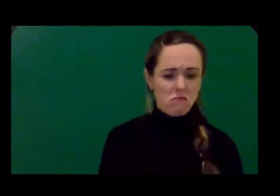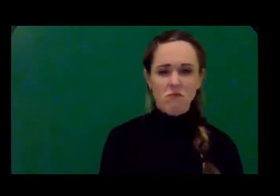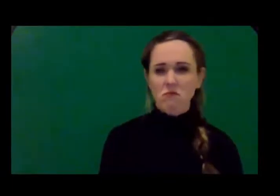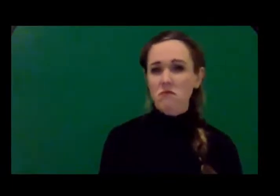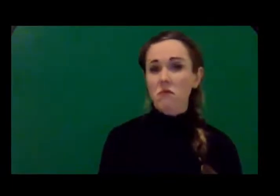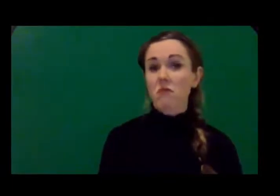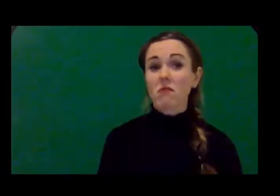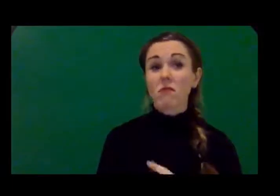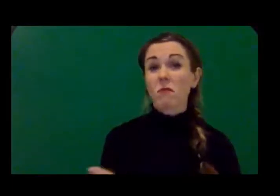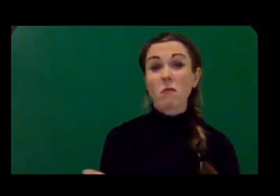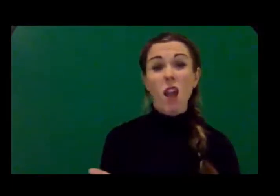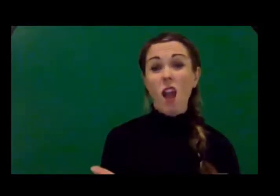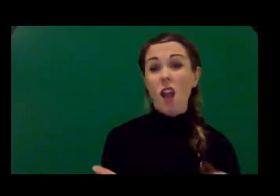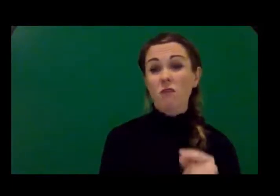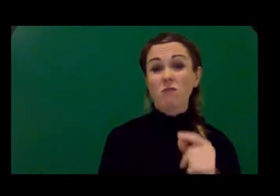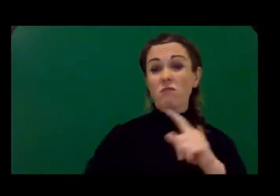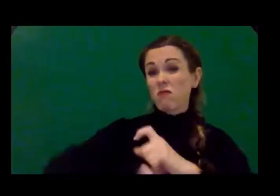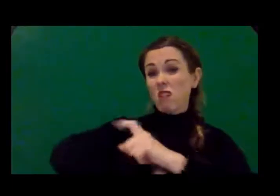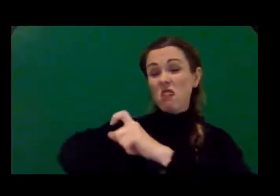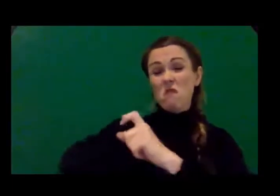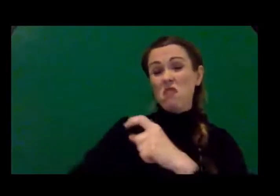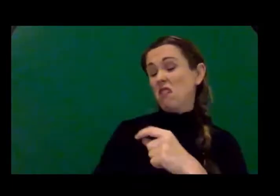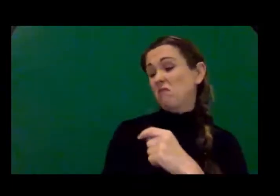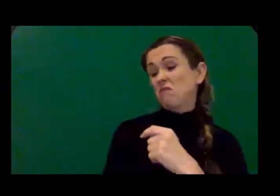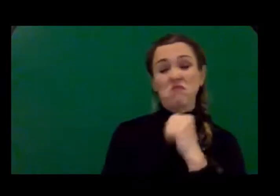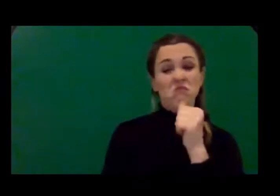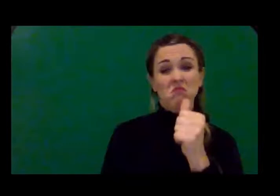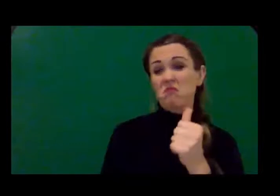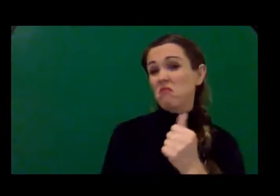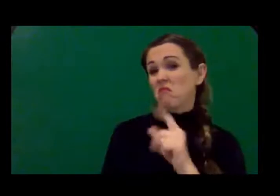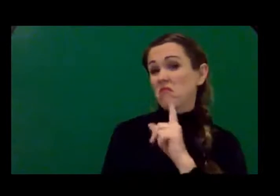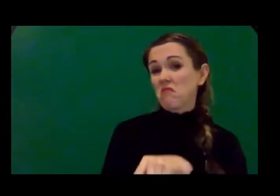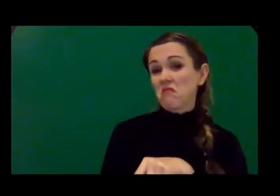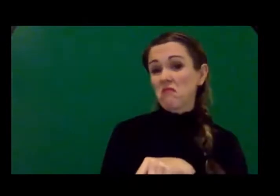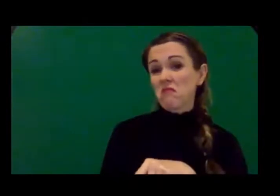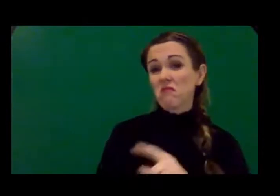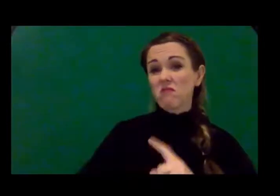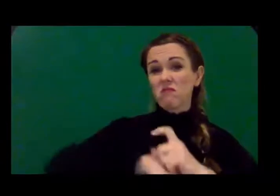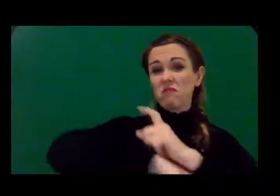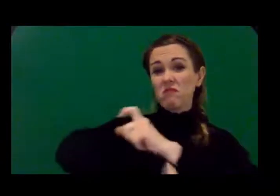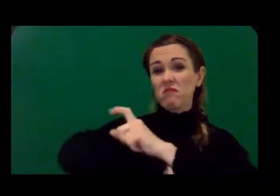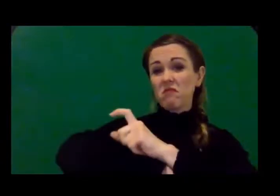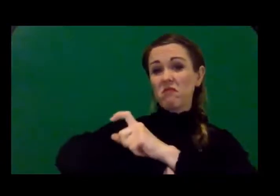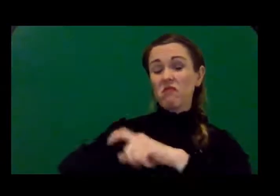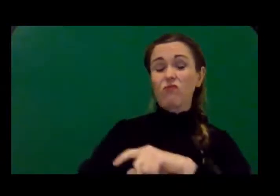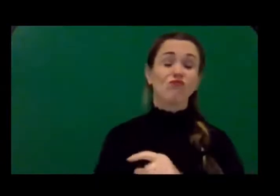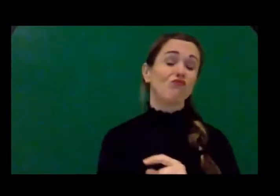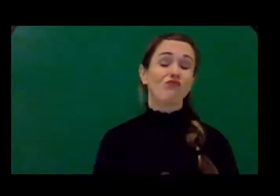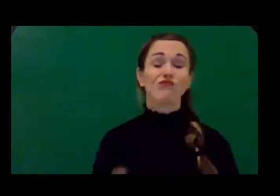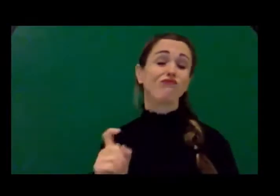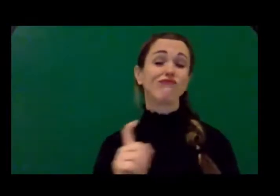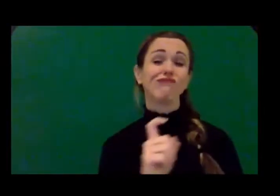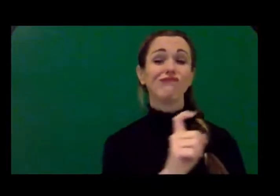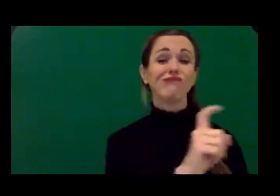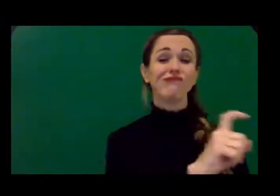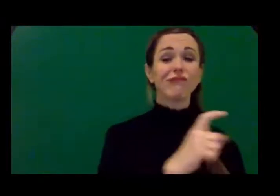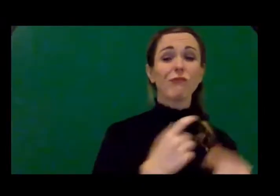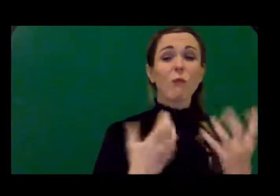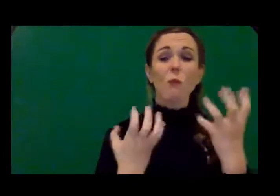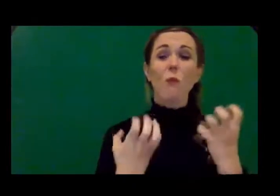Caterpillar says, not really sure. And walks away. I want to tell